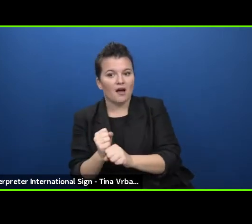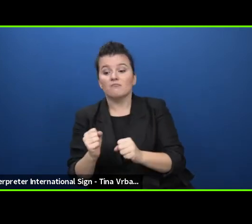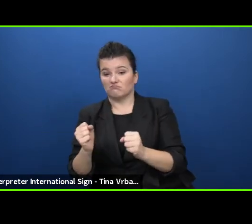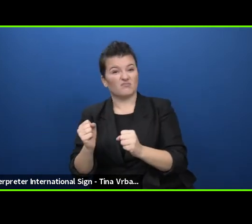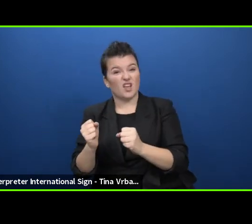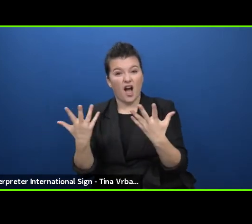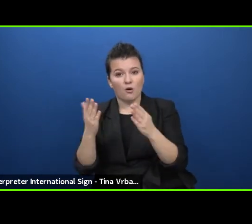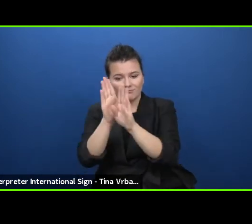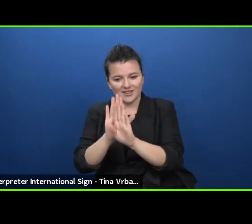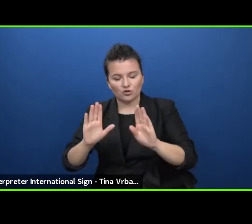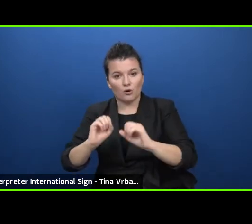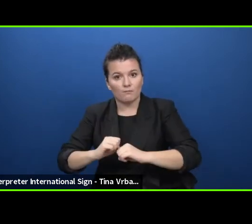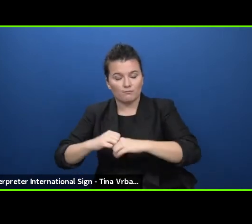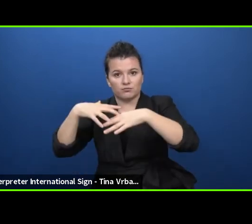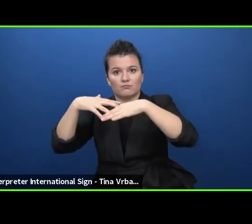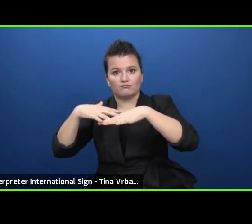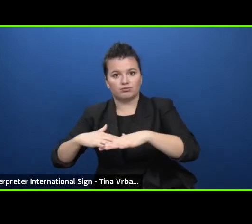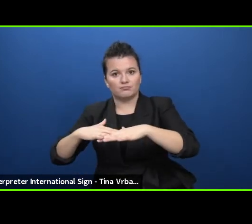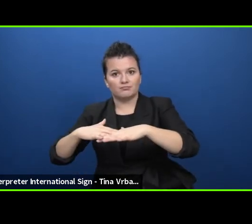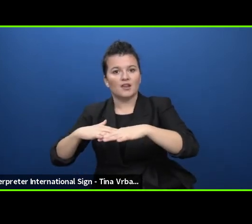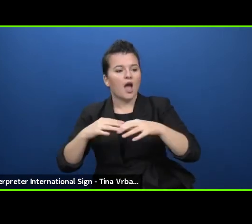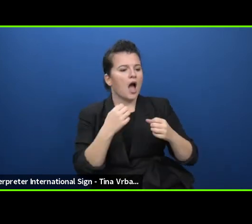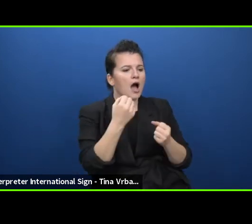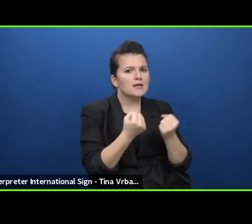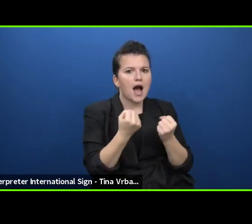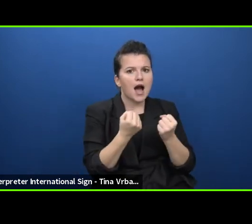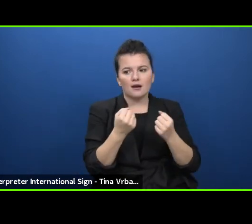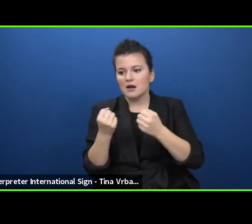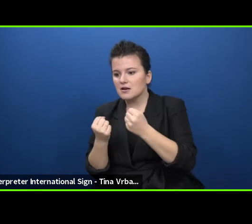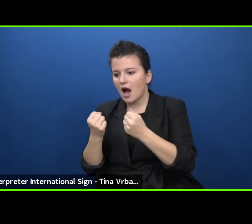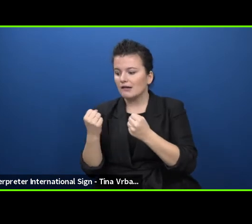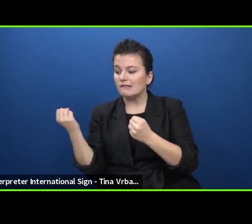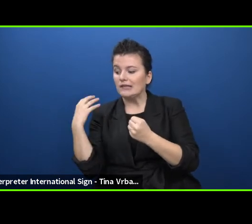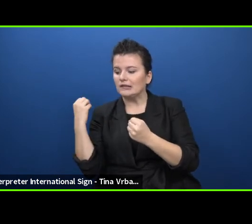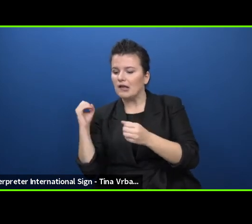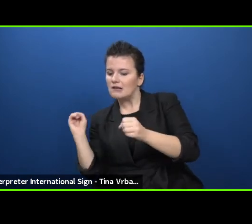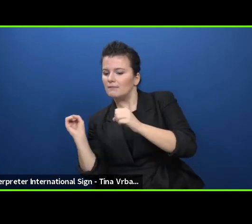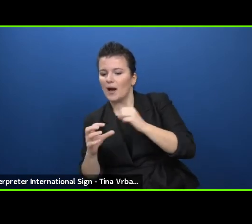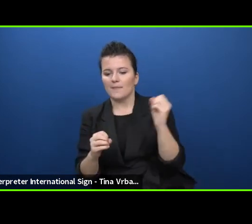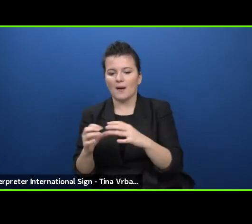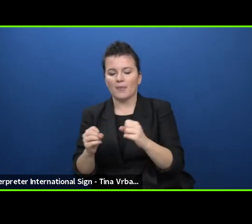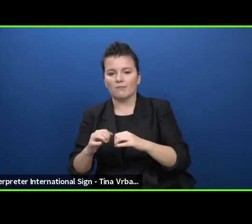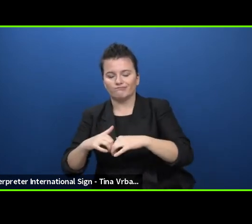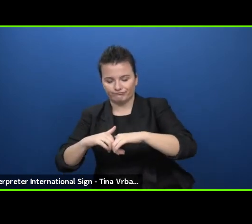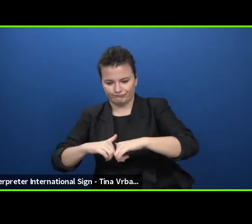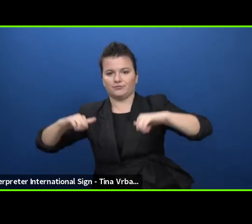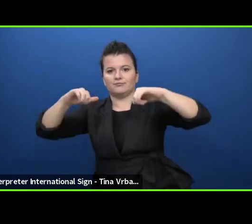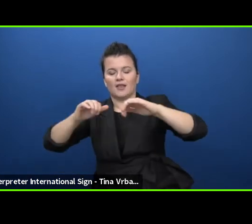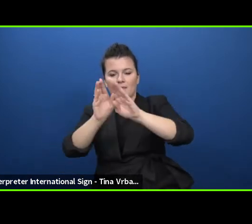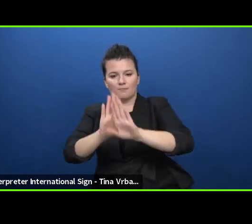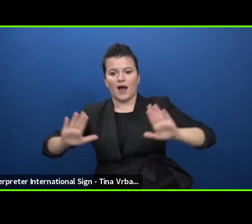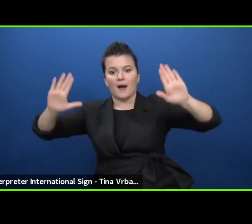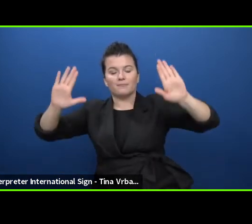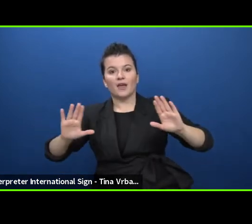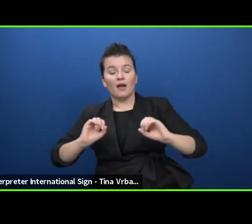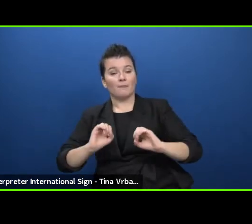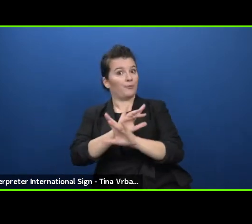props, and effects in rolling carts. All of a sudden, a theater is born. Unconventional. Disturbing.